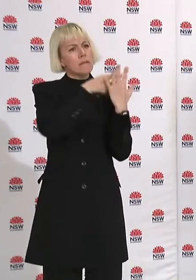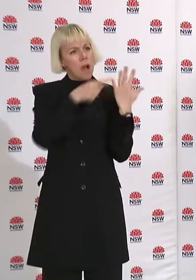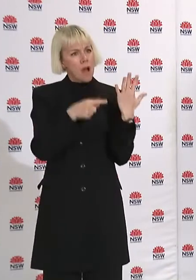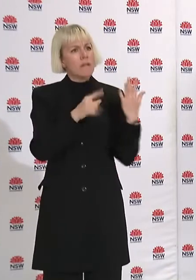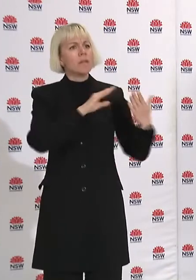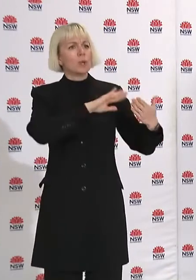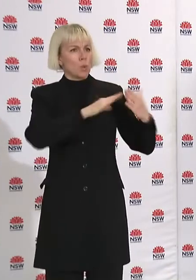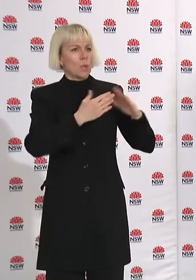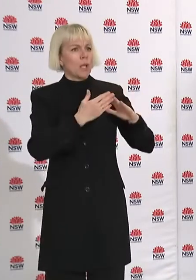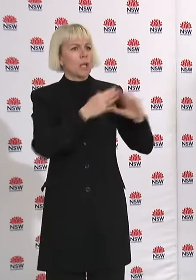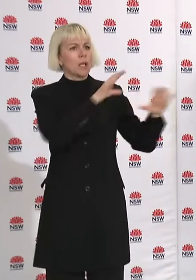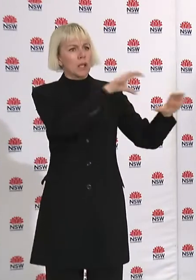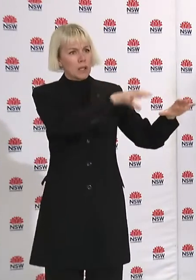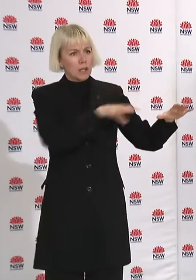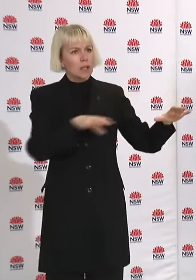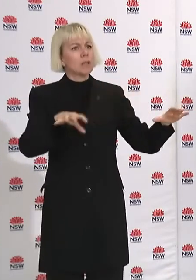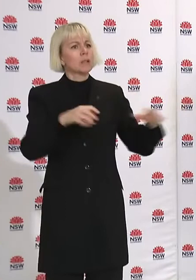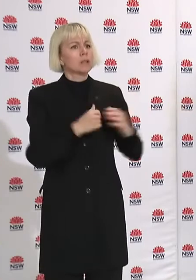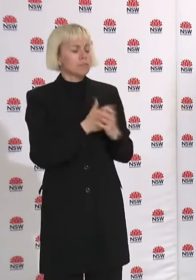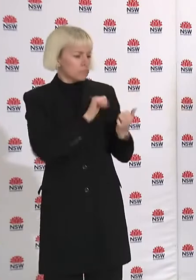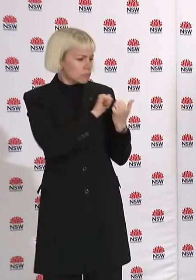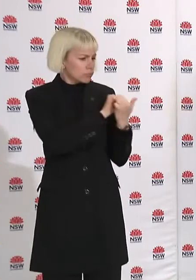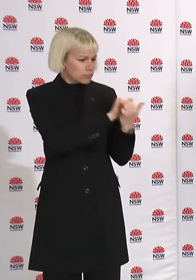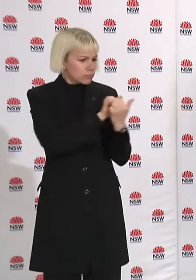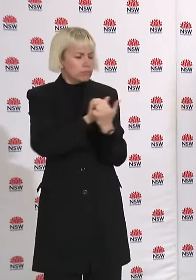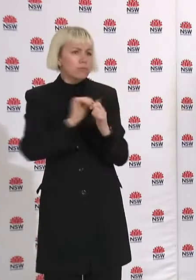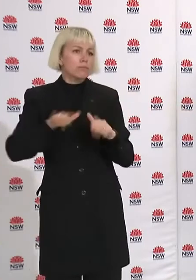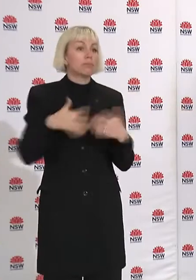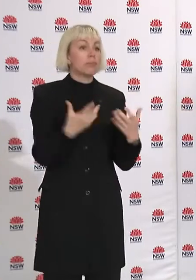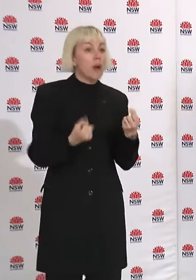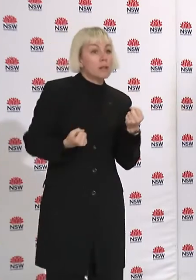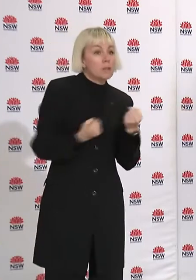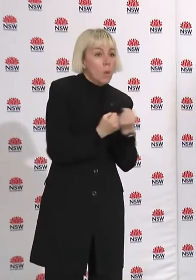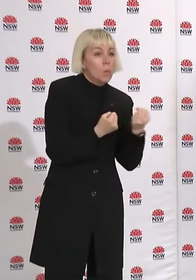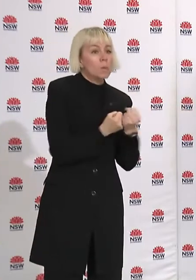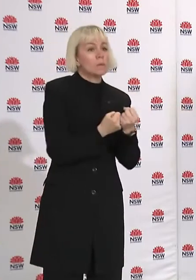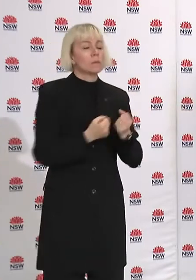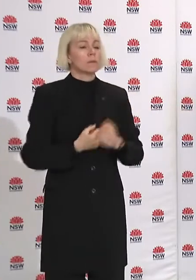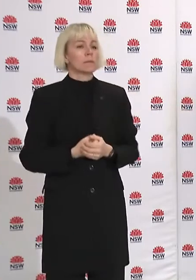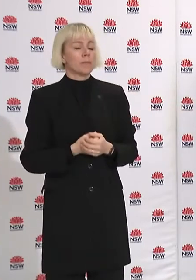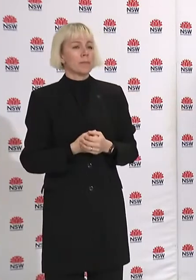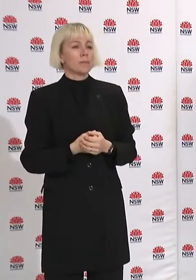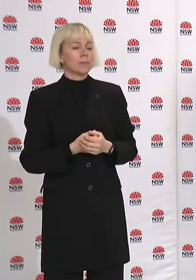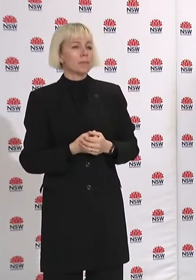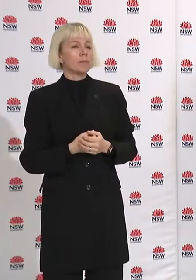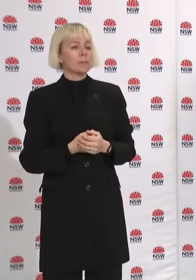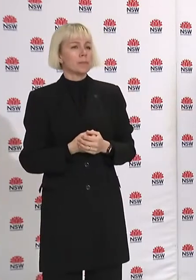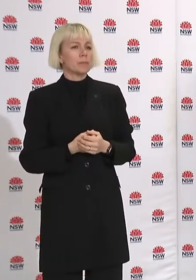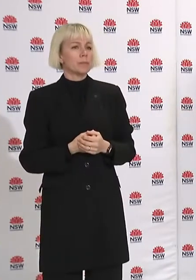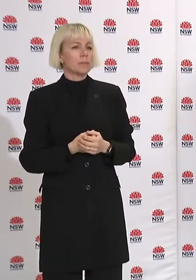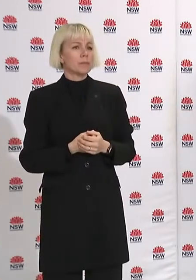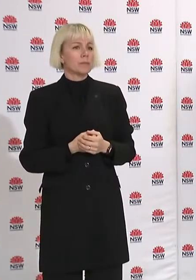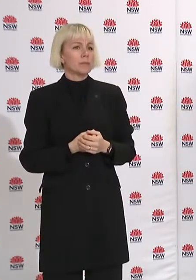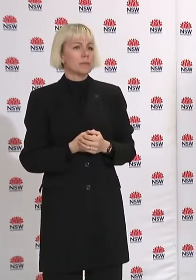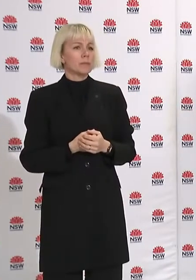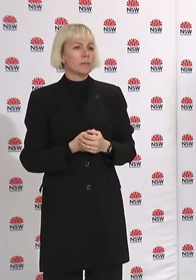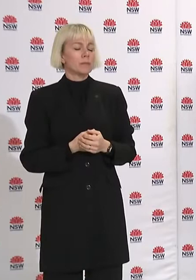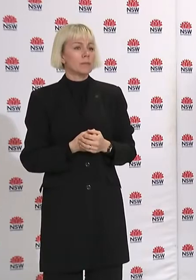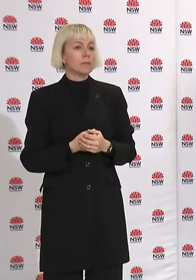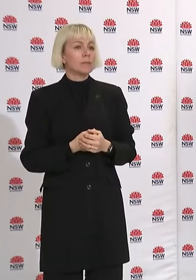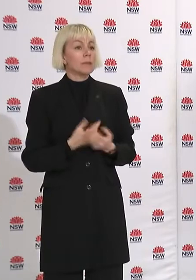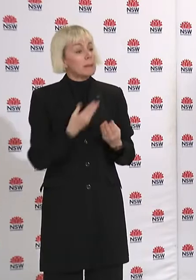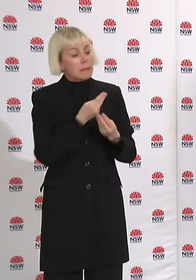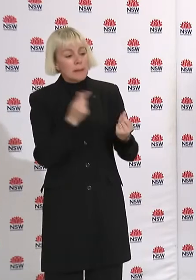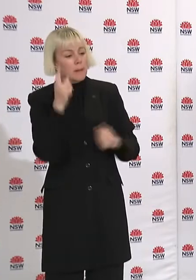of the support we can provide people, recognising the reasons that they may have difficulty isolating